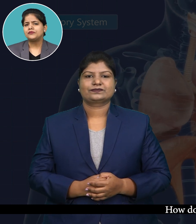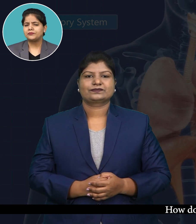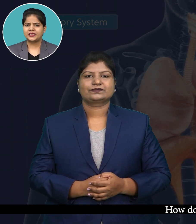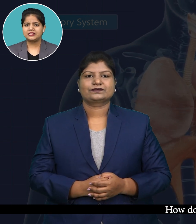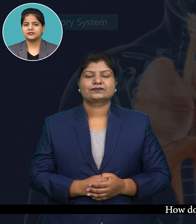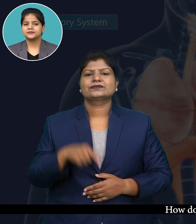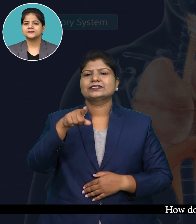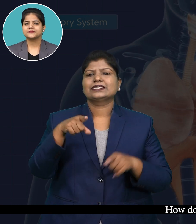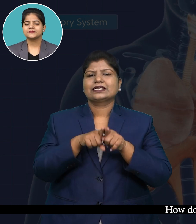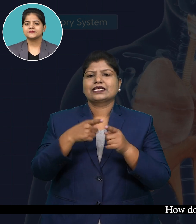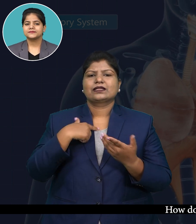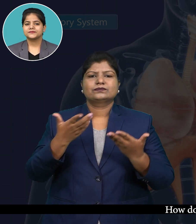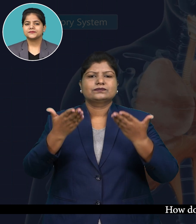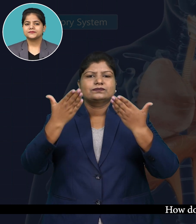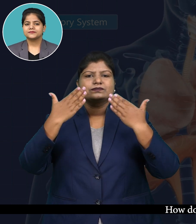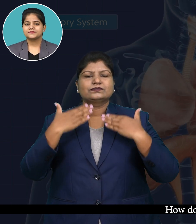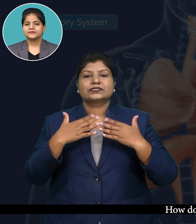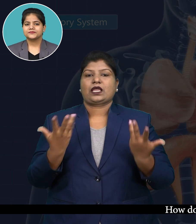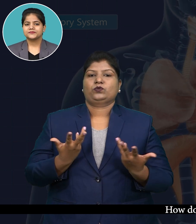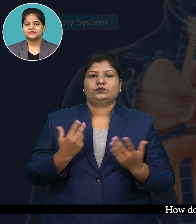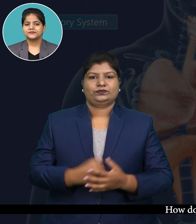How do we breathe?